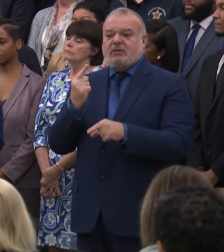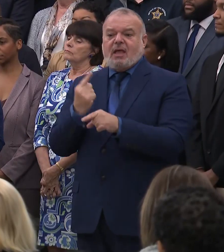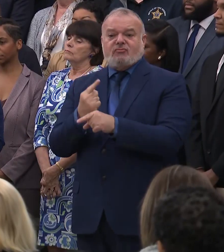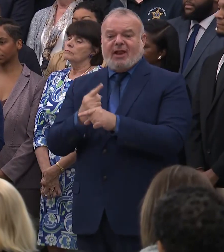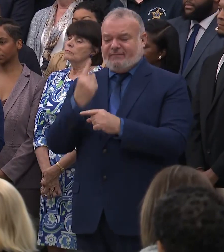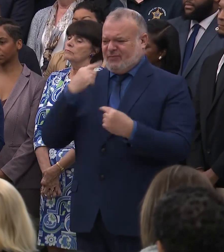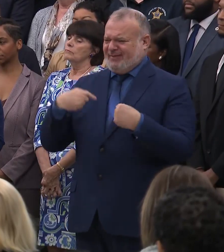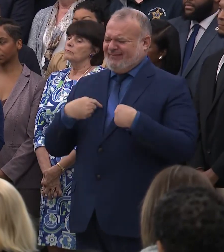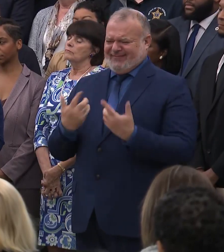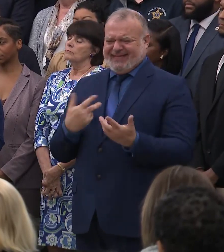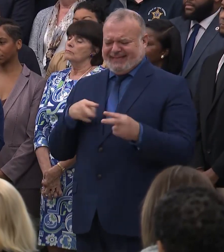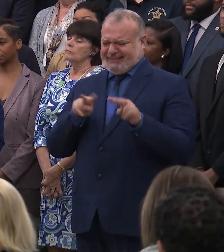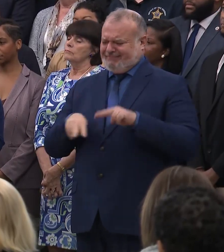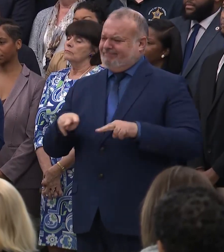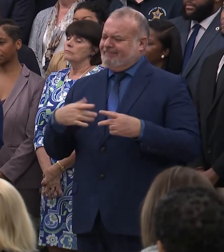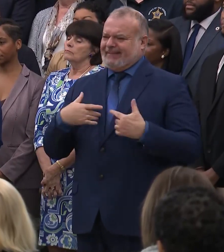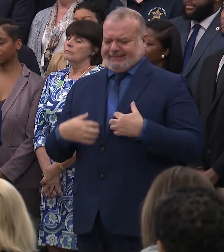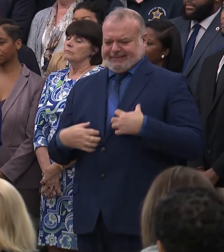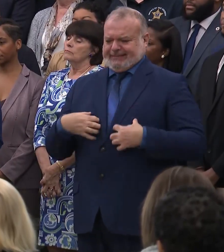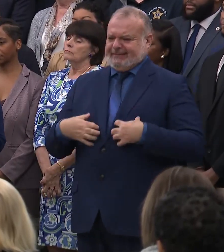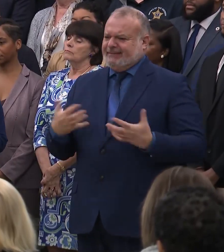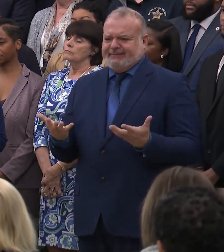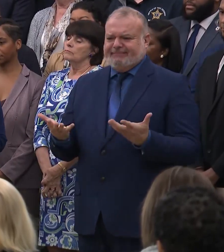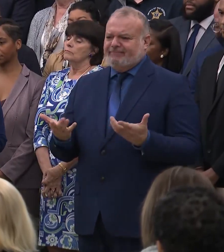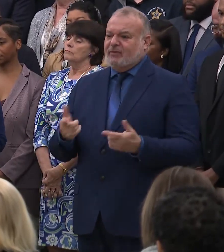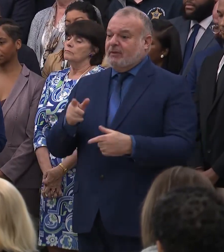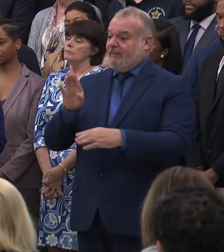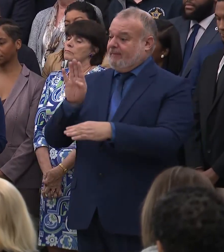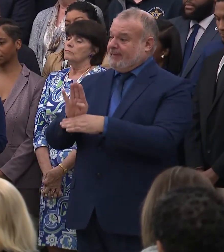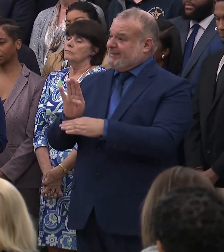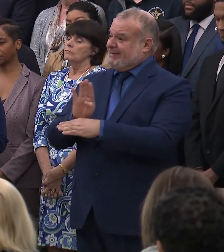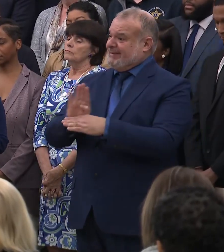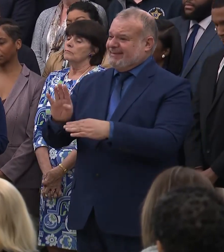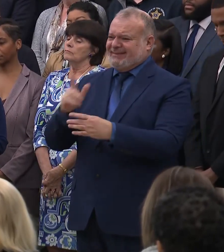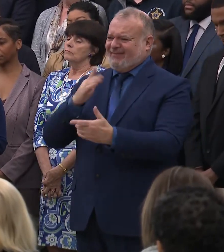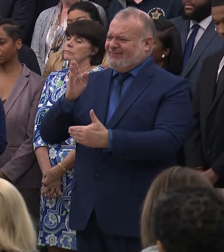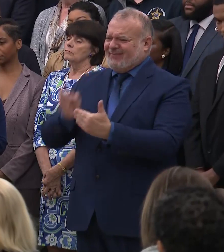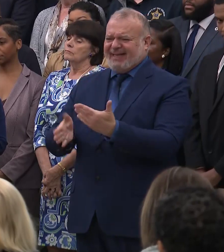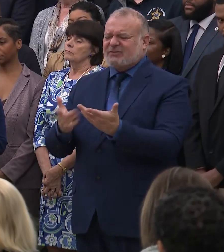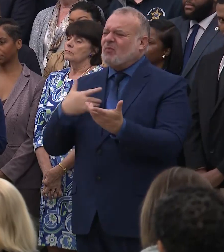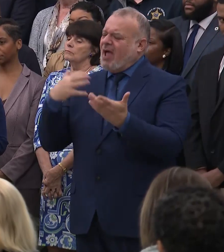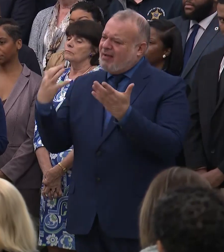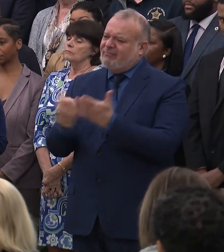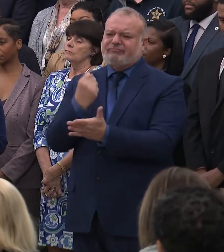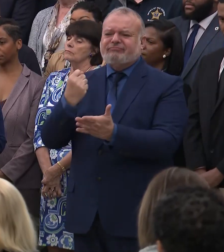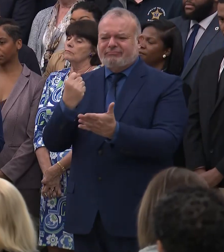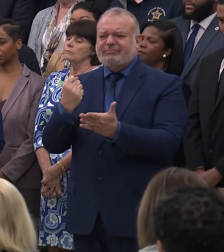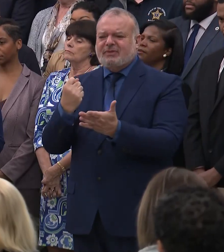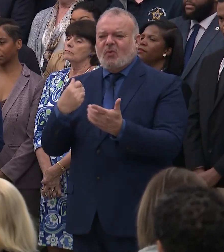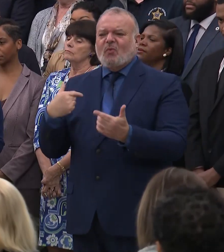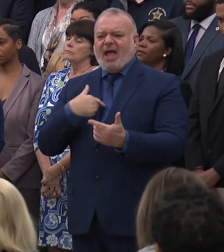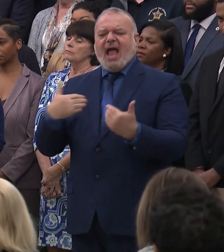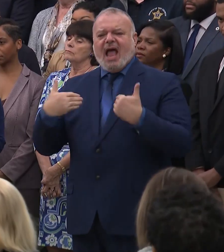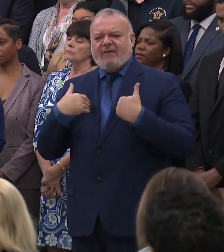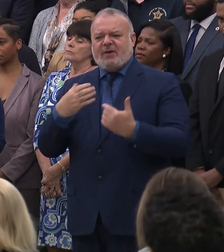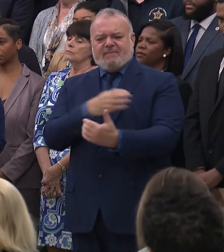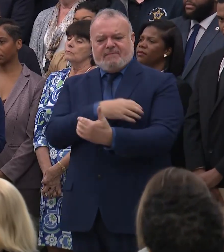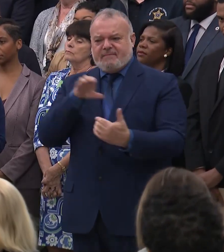It's unfinished business. Knowing we have the power to lift that burden, we should do something about